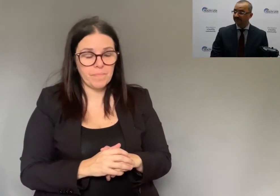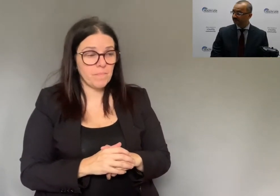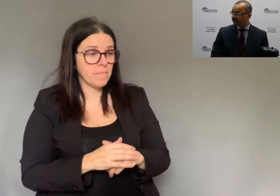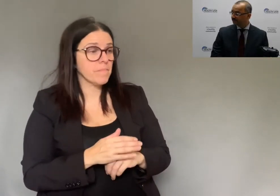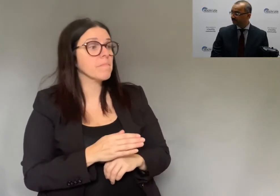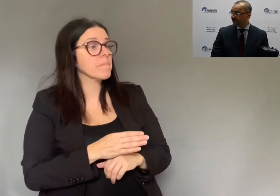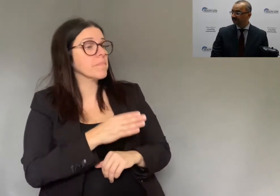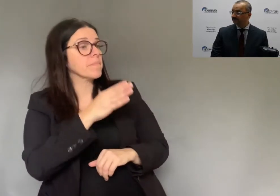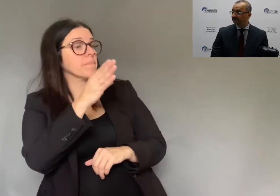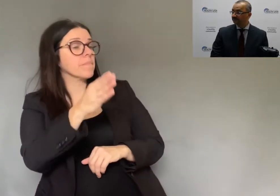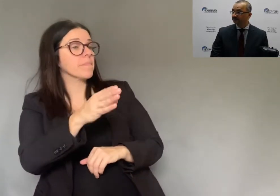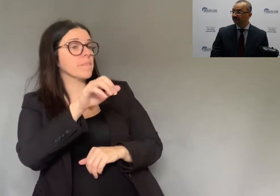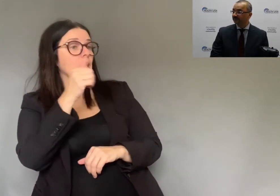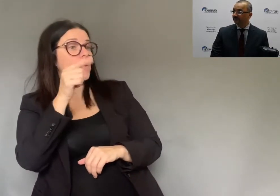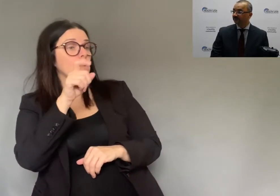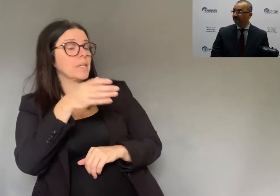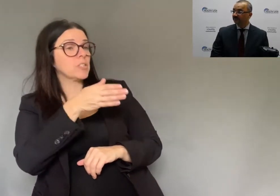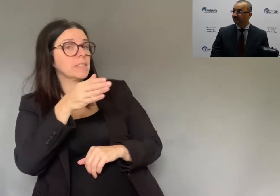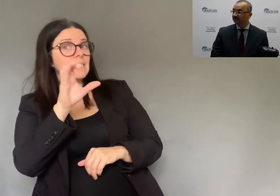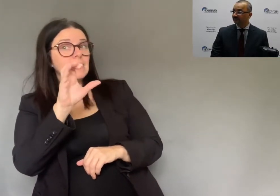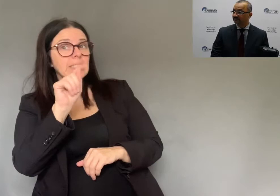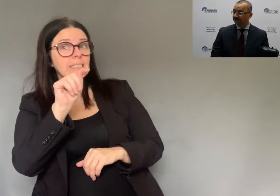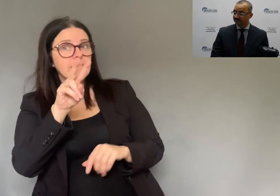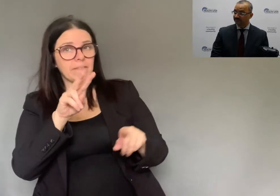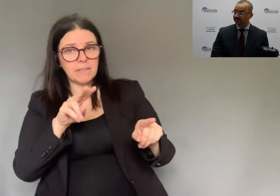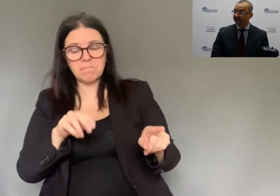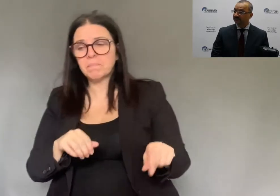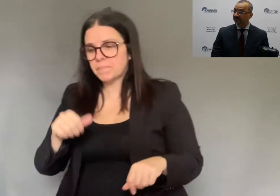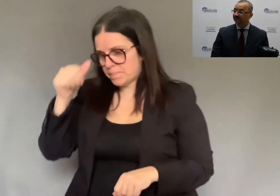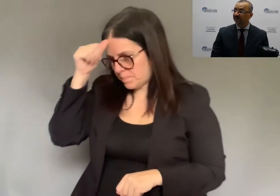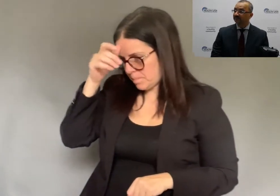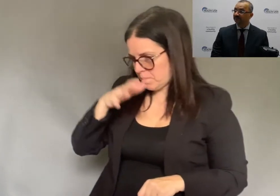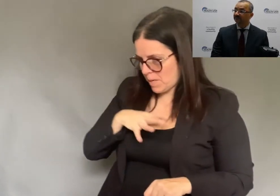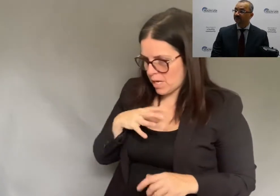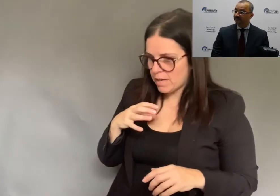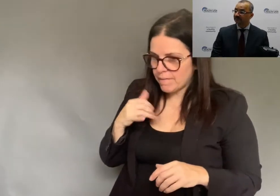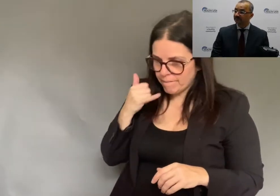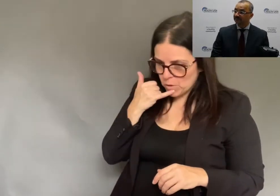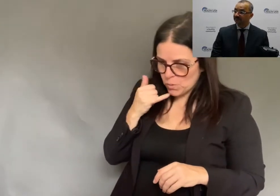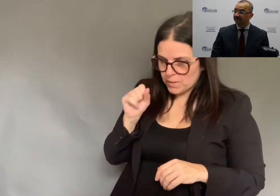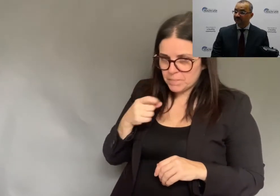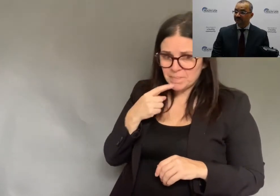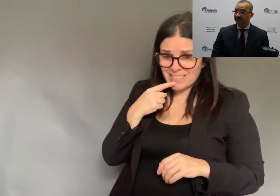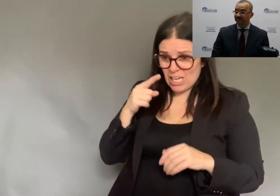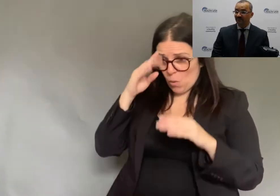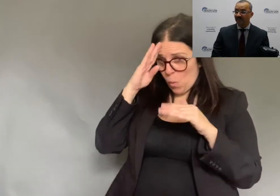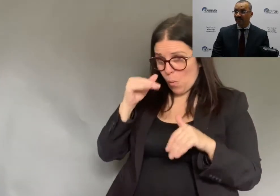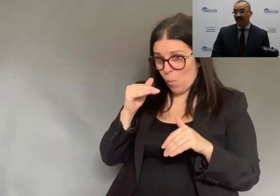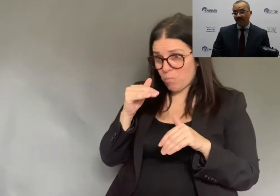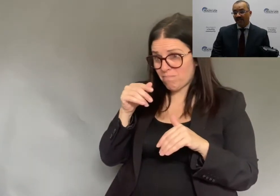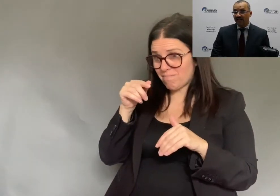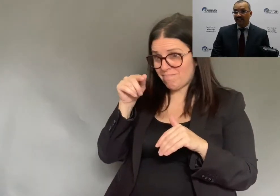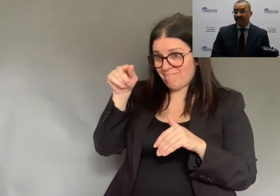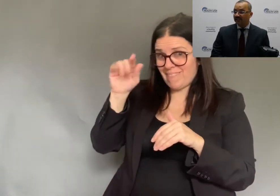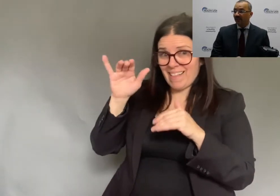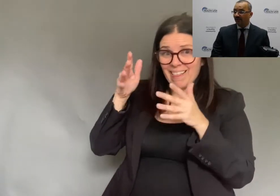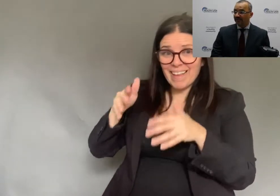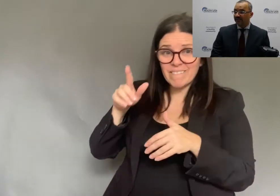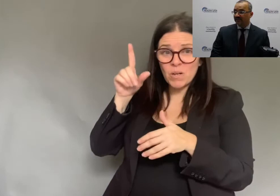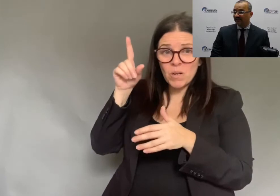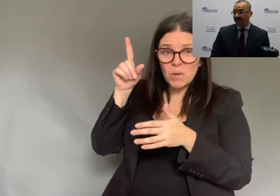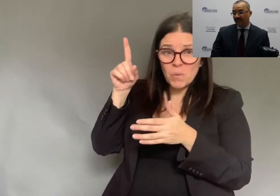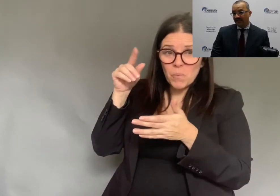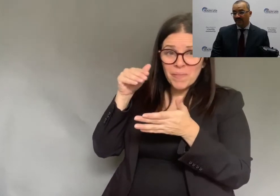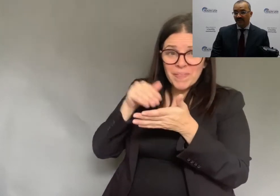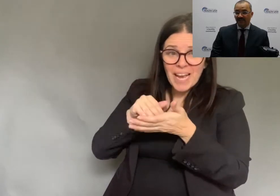Any questions from CTV? Yeah, I got a couple. So do you hope to get those tests like within a week? So by the end of the week, let's say? Yeah,